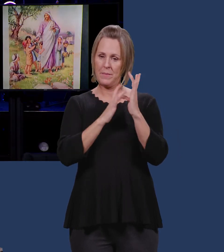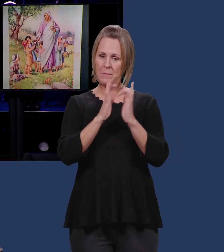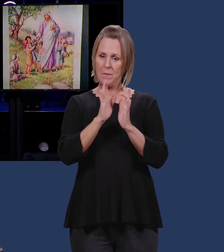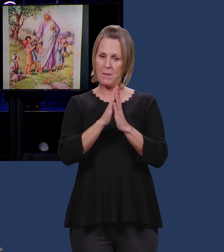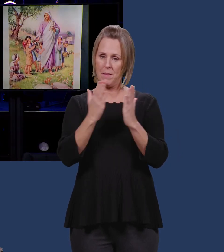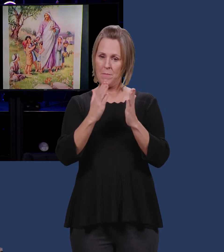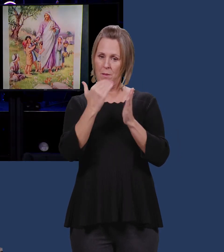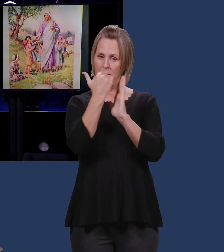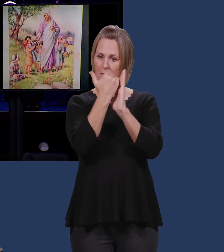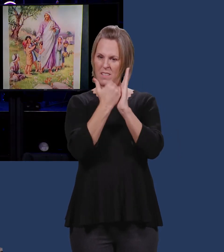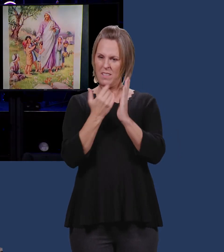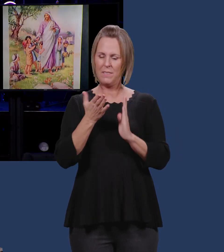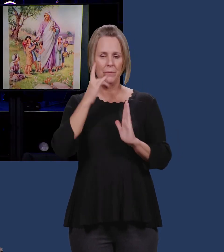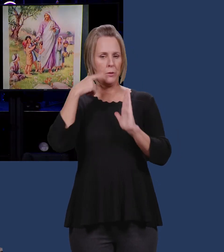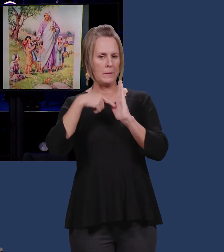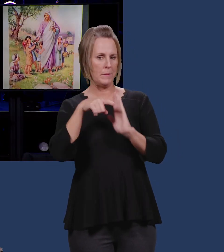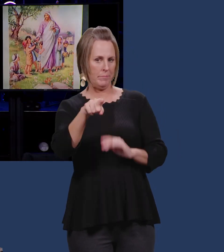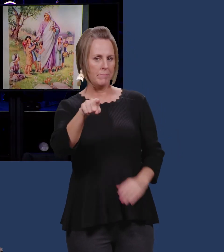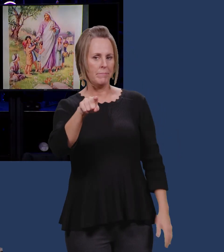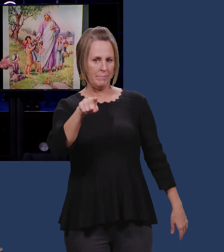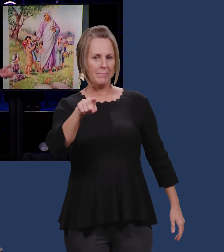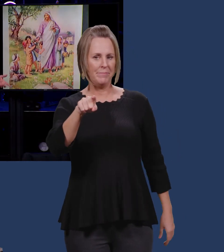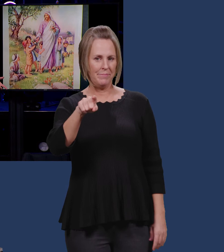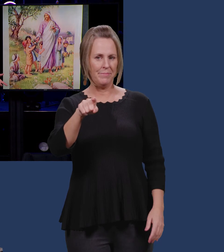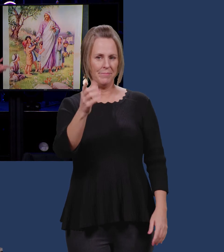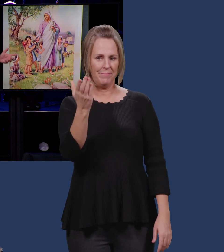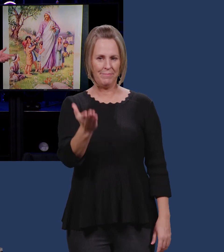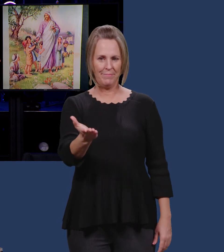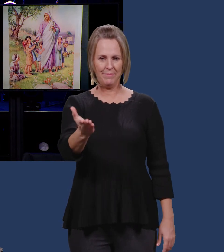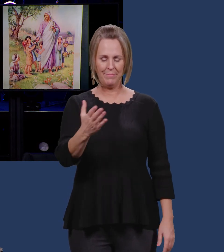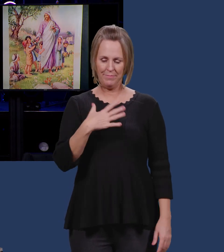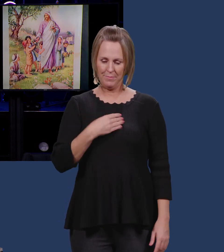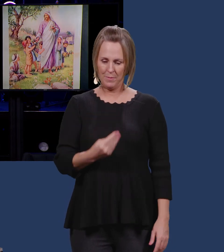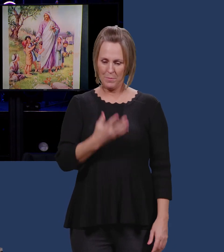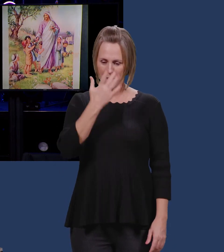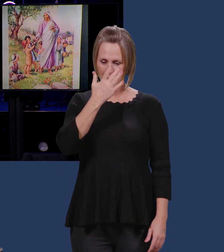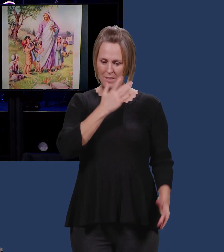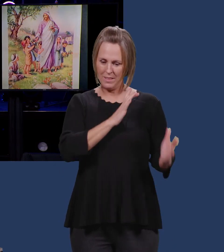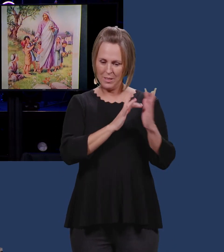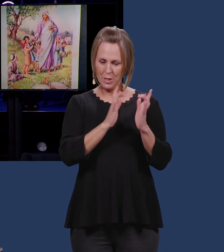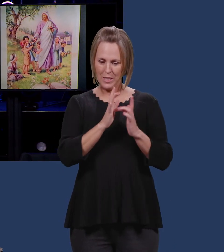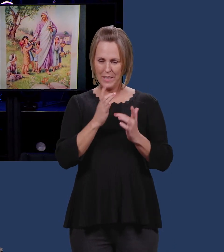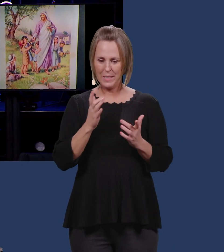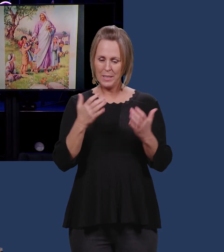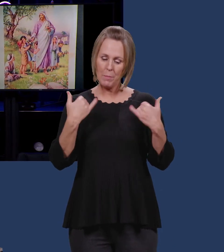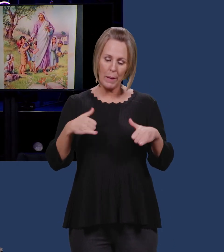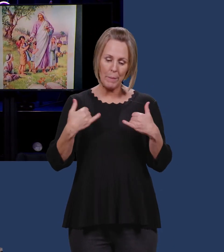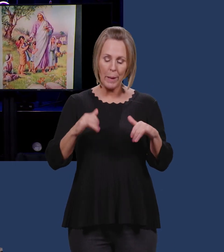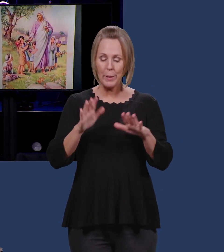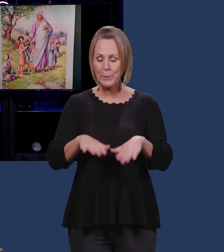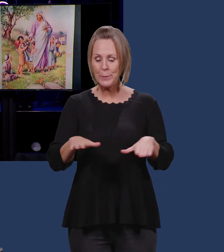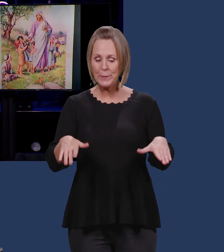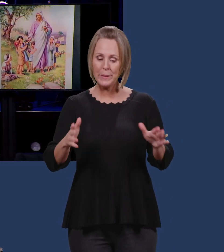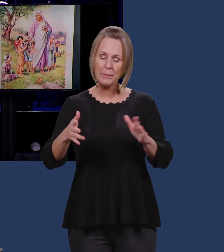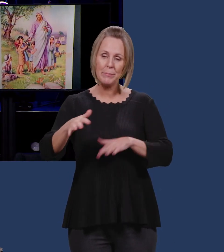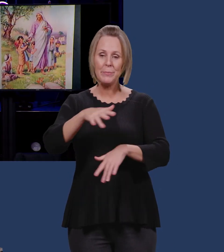of those cards. A white Jesus playing with these little children.